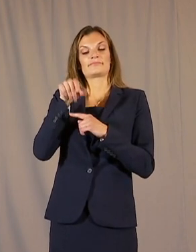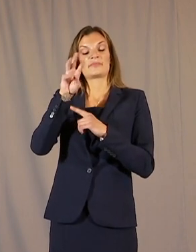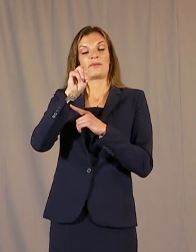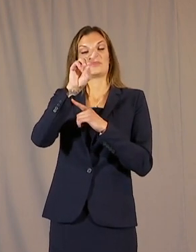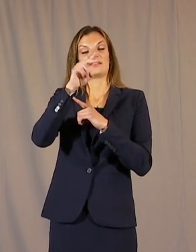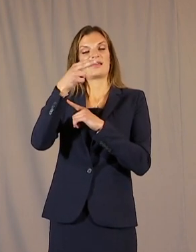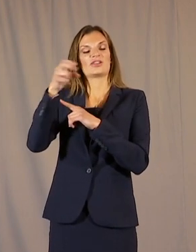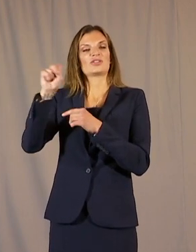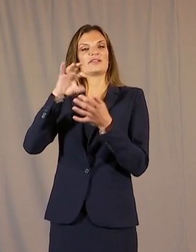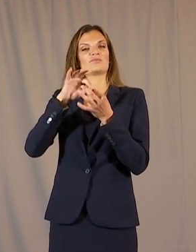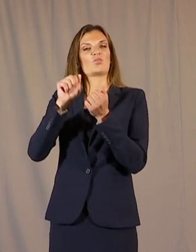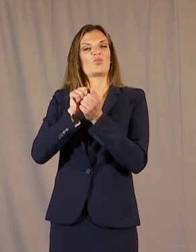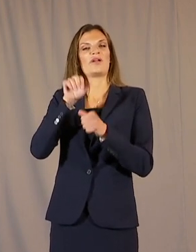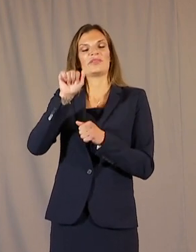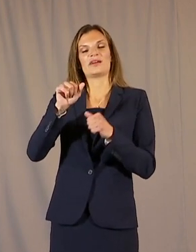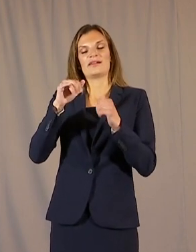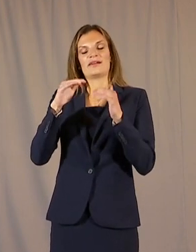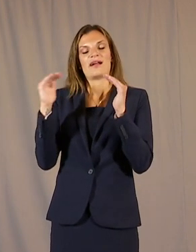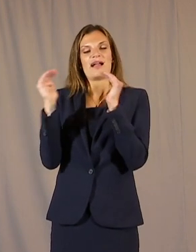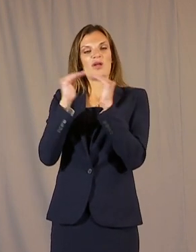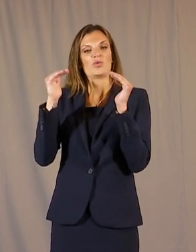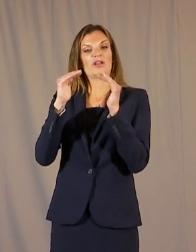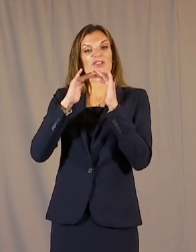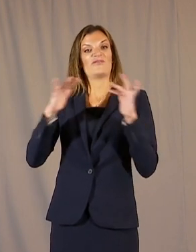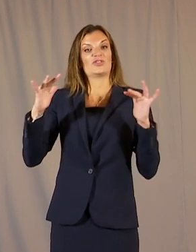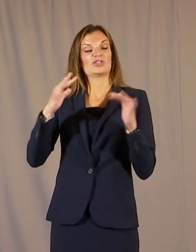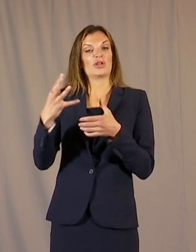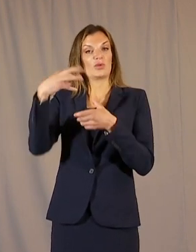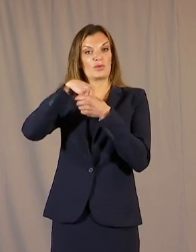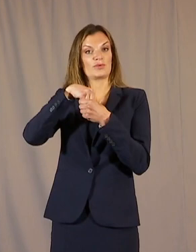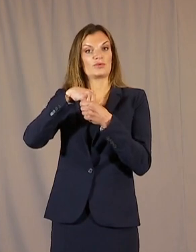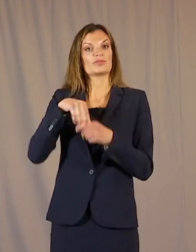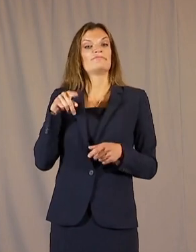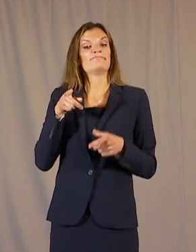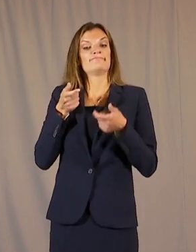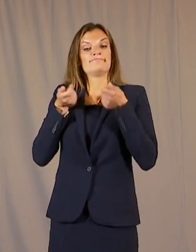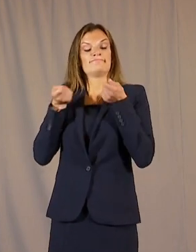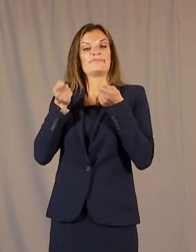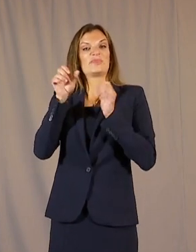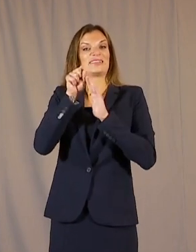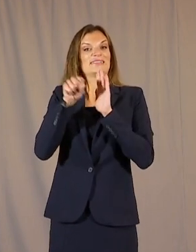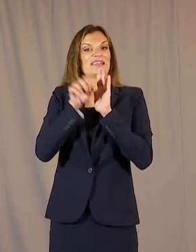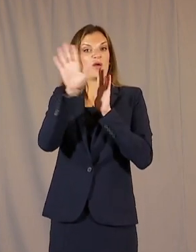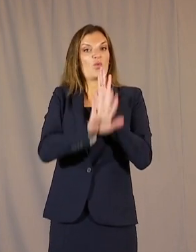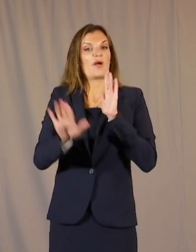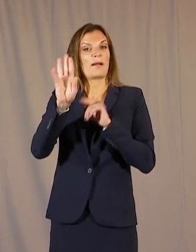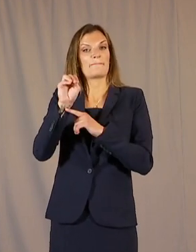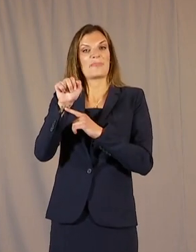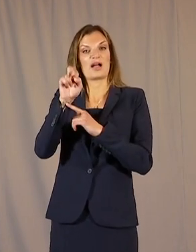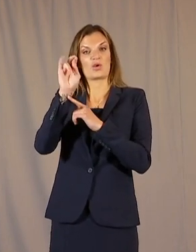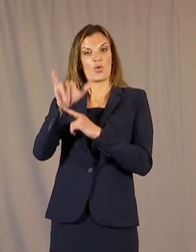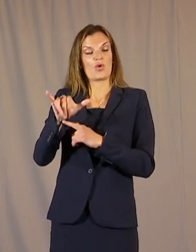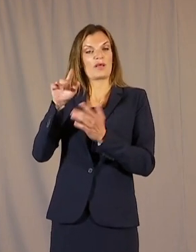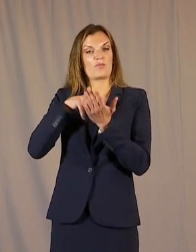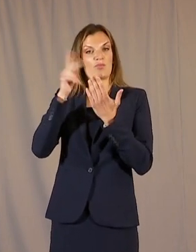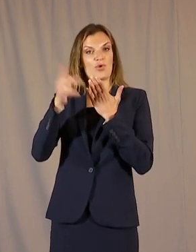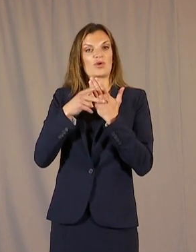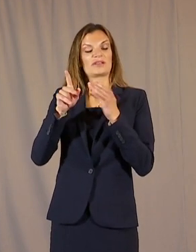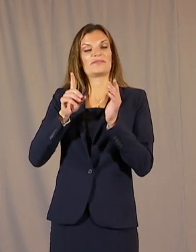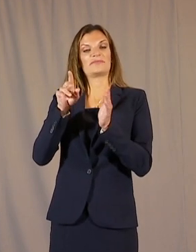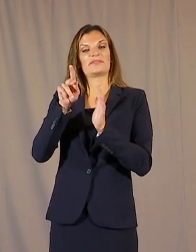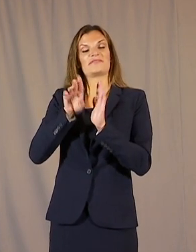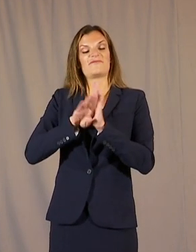MDHHS. She is responsible for administration of the statewide minority health programs, including development of policies, procedures,